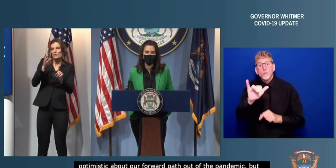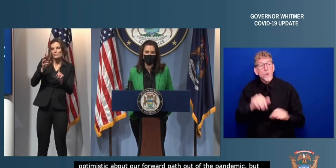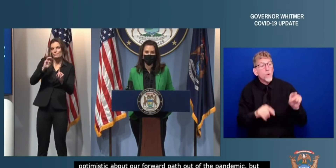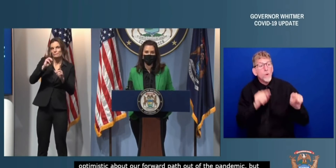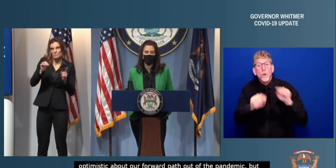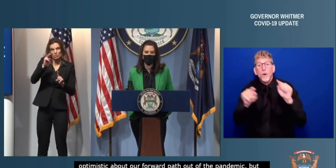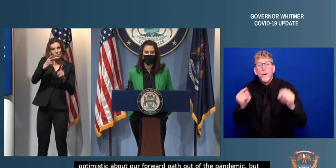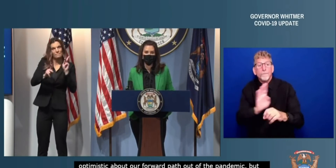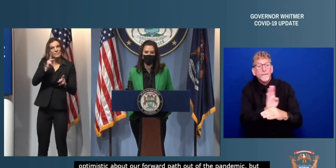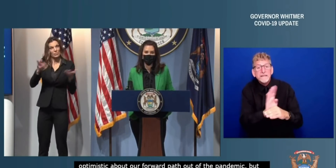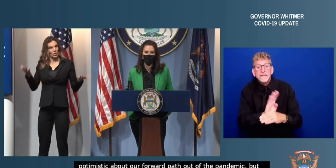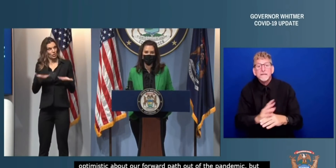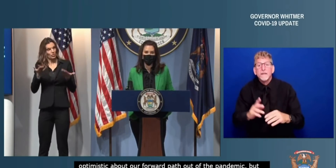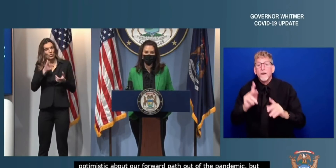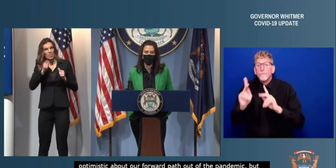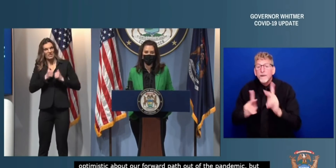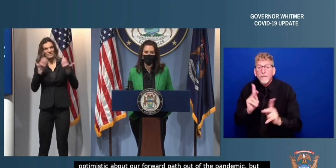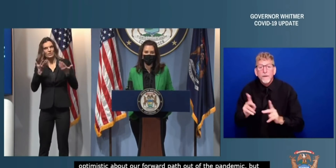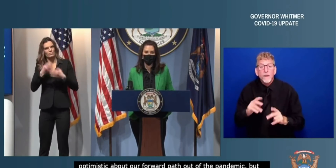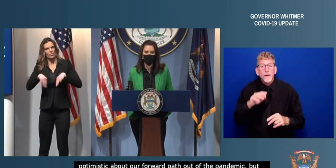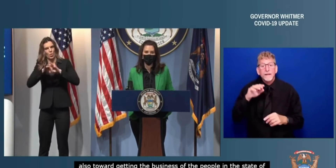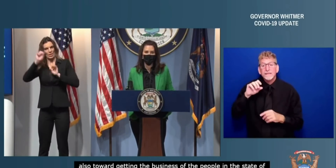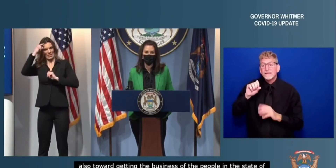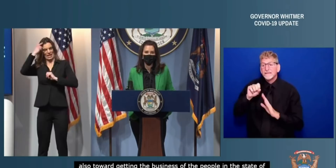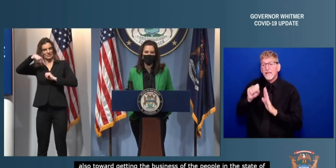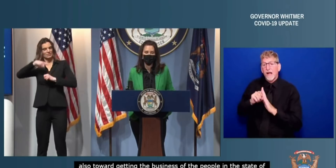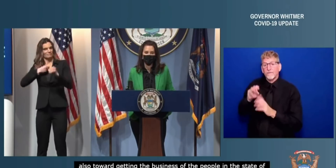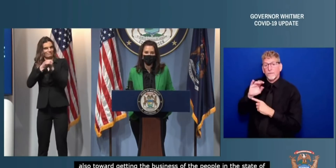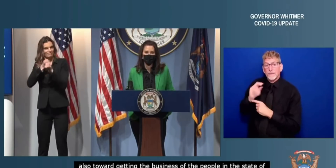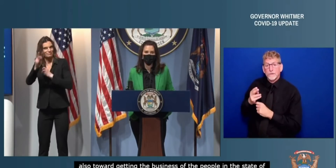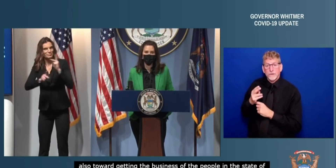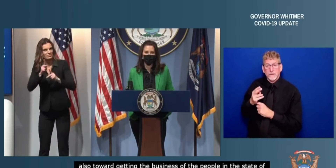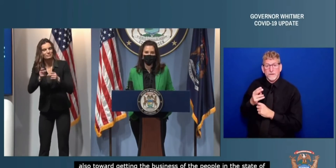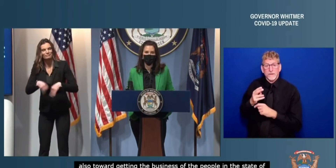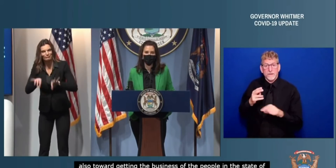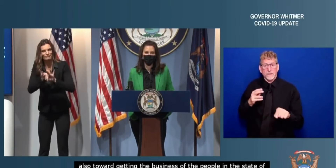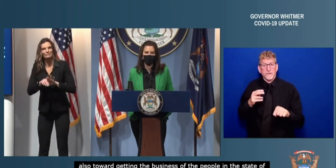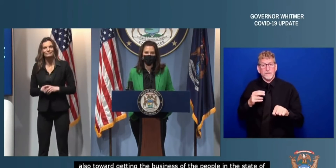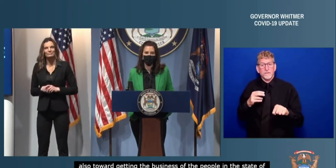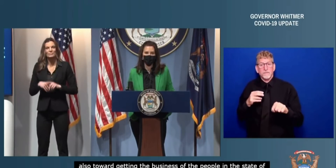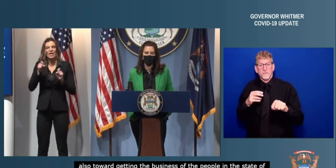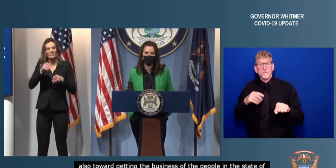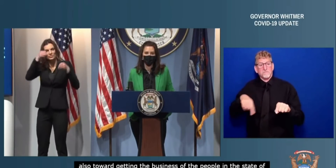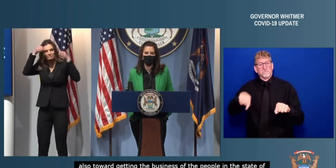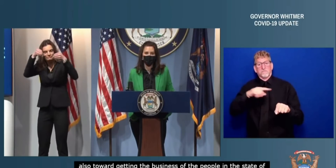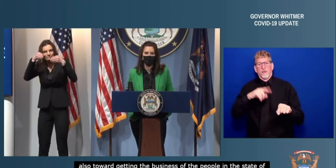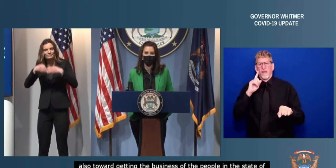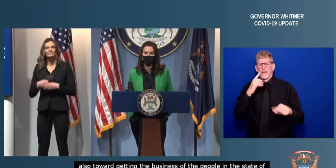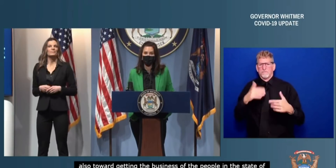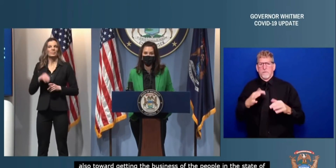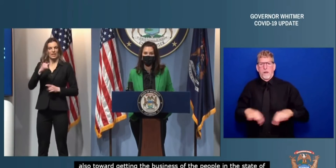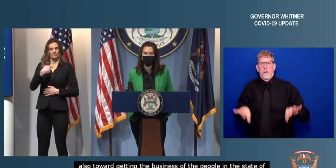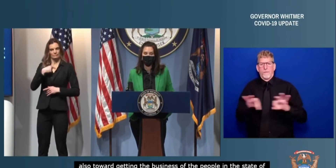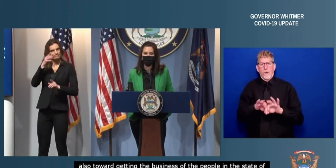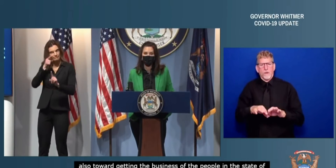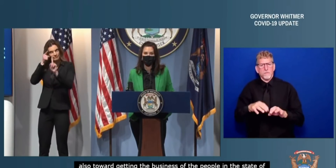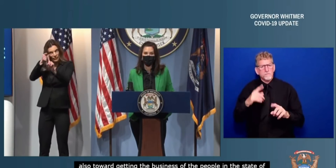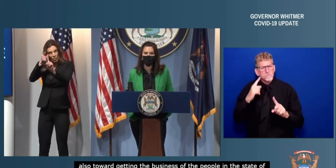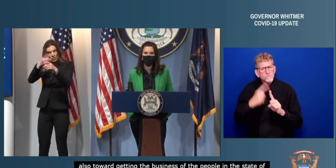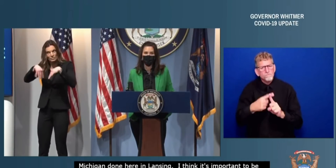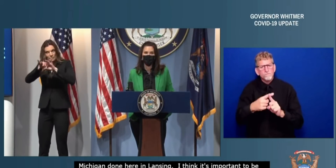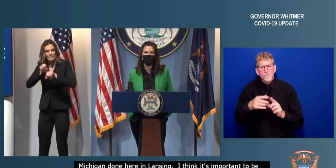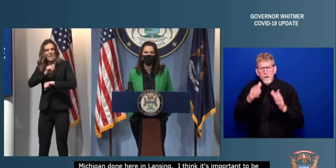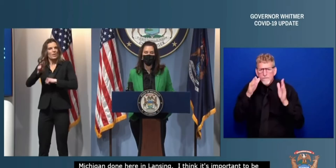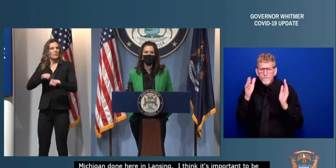Lansing. So I think it's important to be encouraged and focused, and that's precisely what I am.